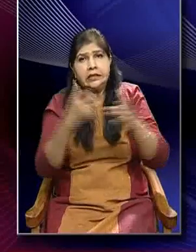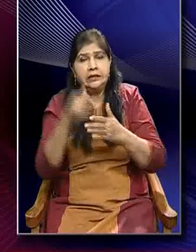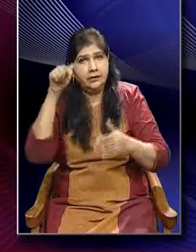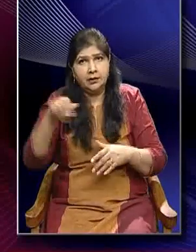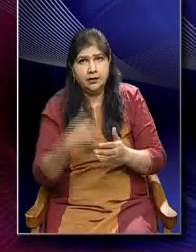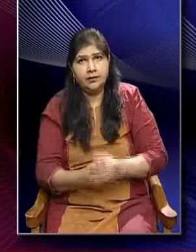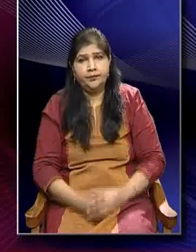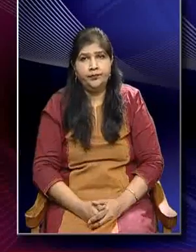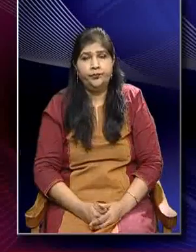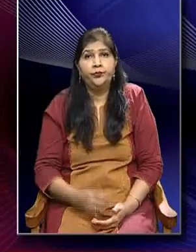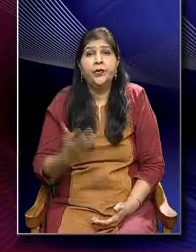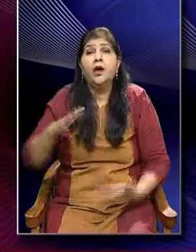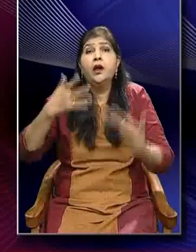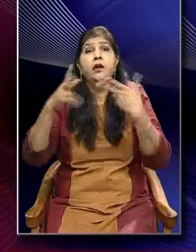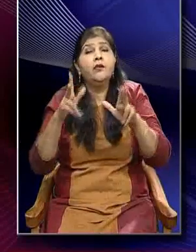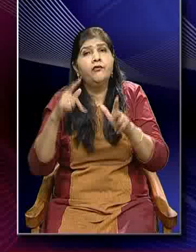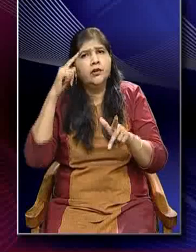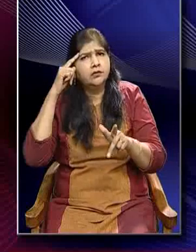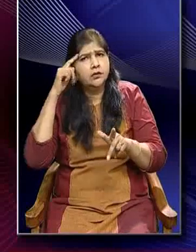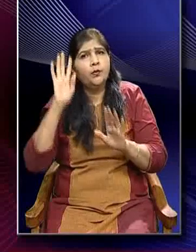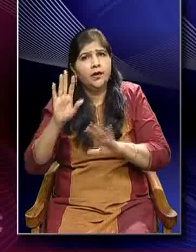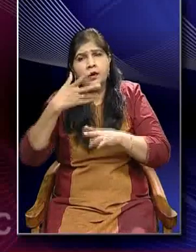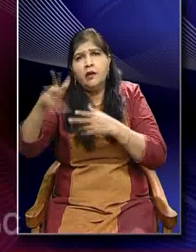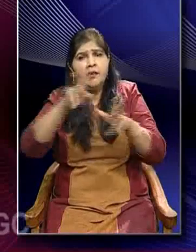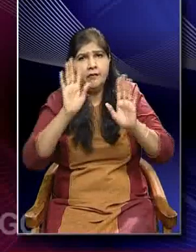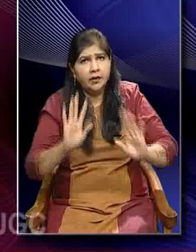are various